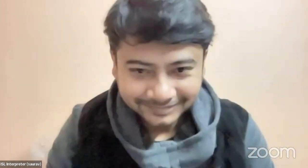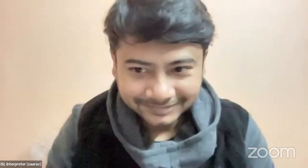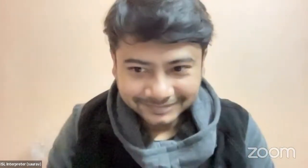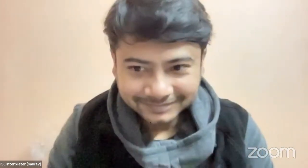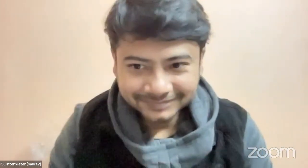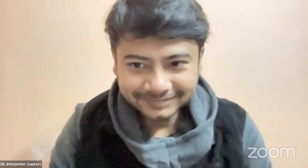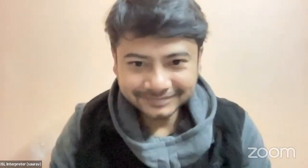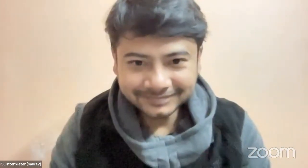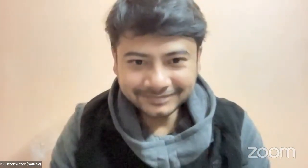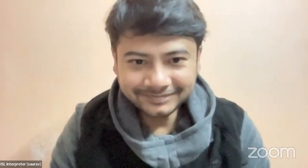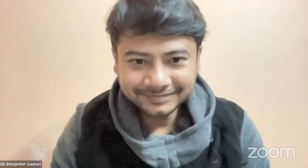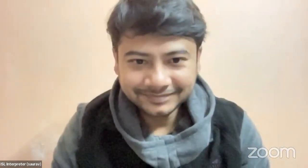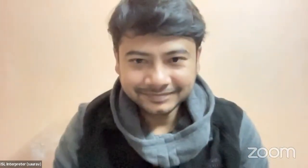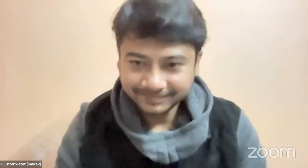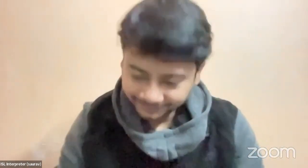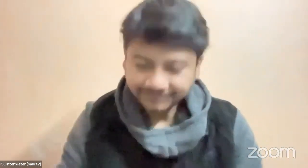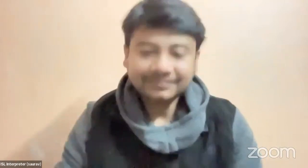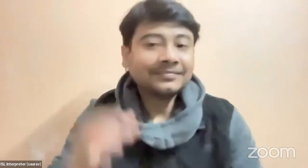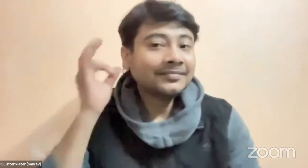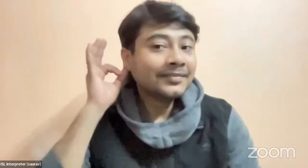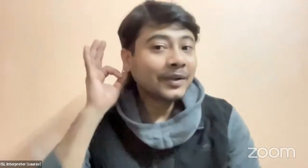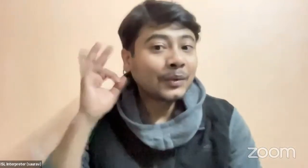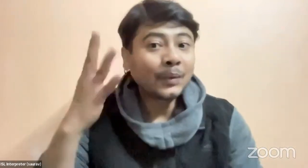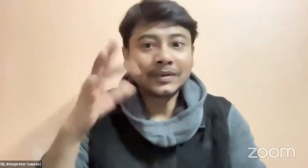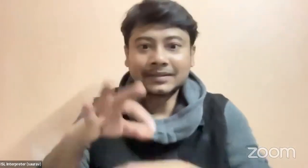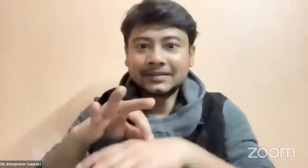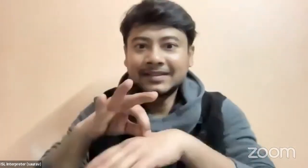Gauranga is equal to Chaitanya Mahaprabhu.